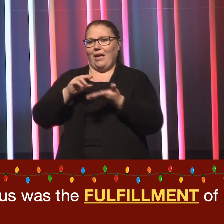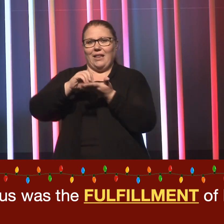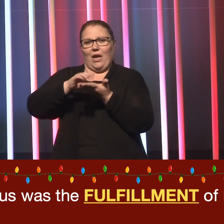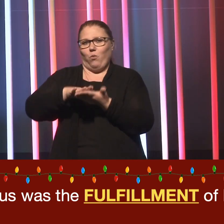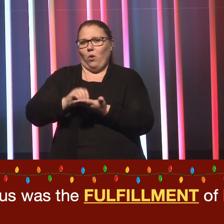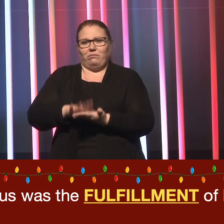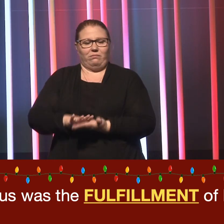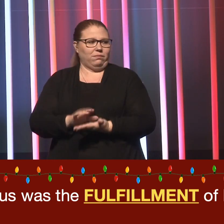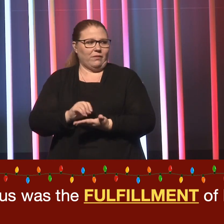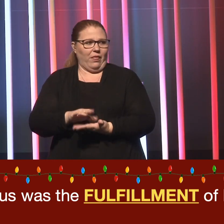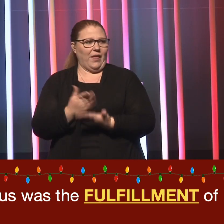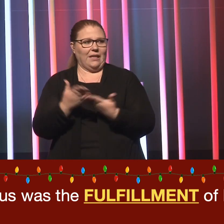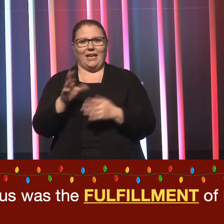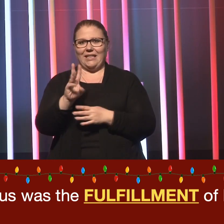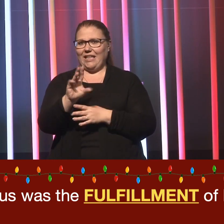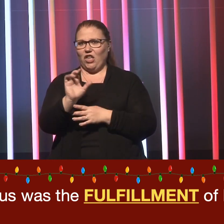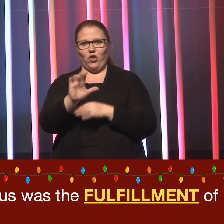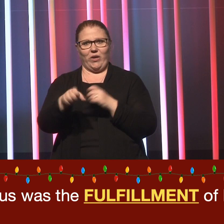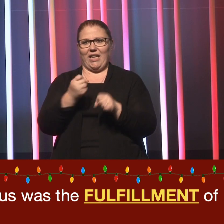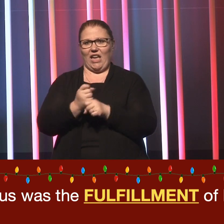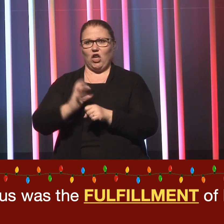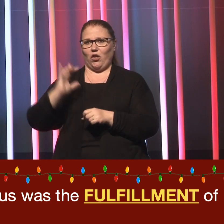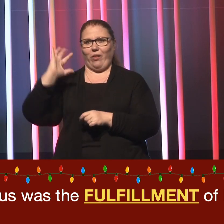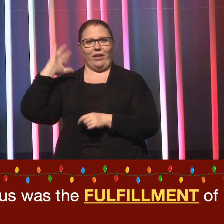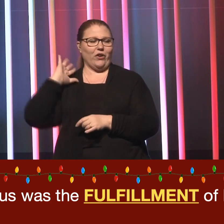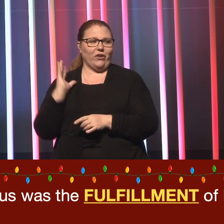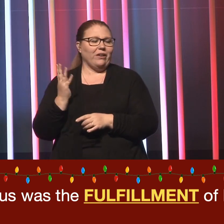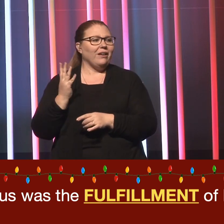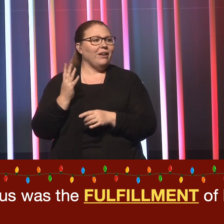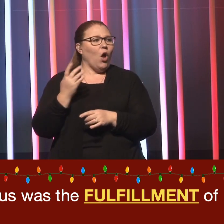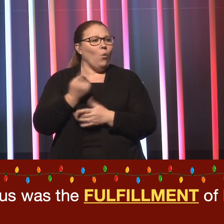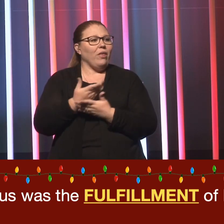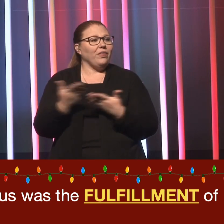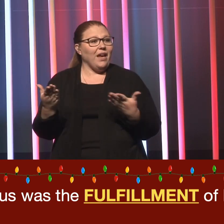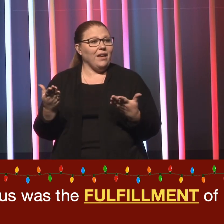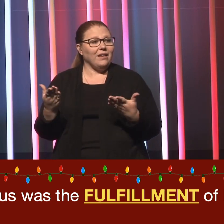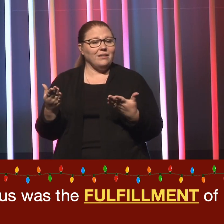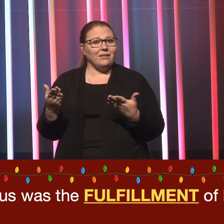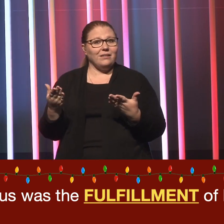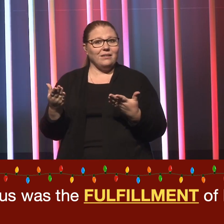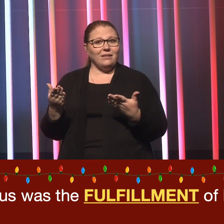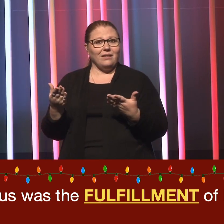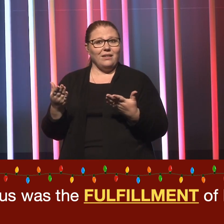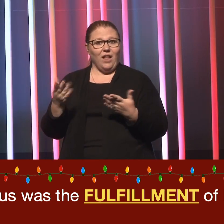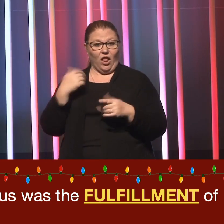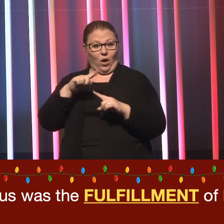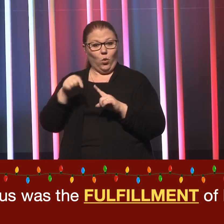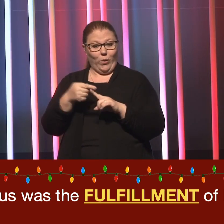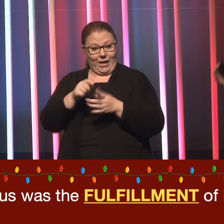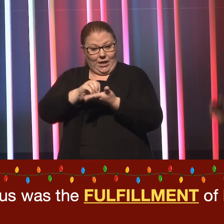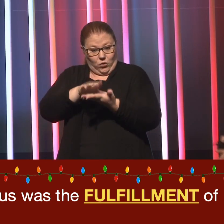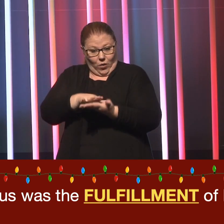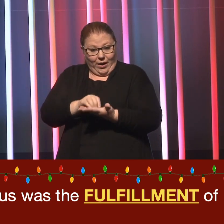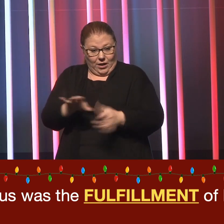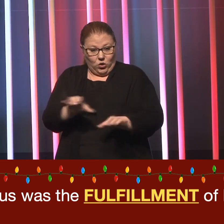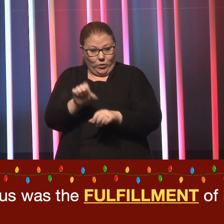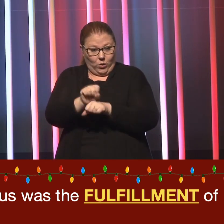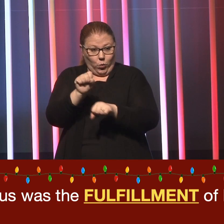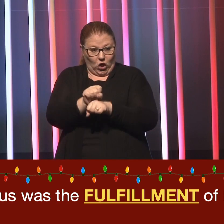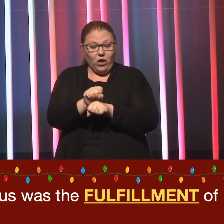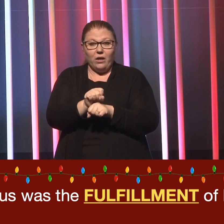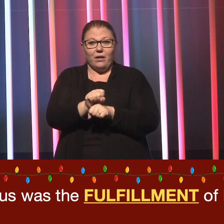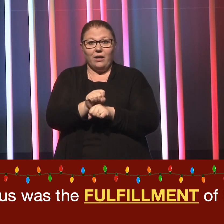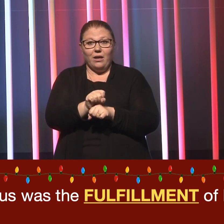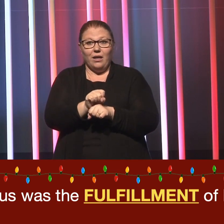earlier. And one thing we can be sure of is that Isaiah, when he's prophesying, when he's writing, when he's doing his work, when he's